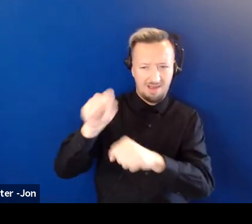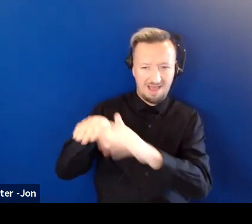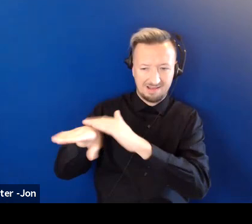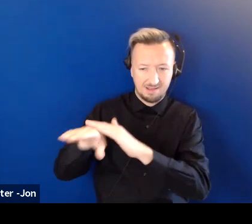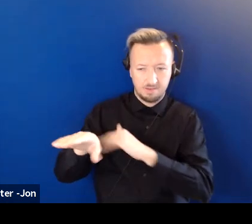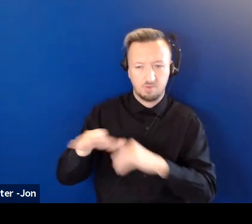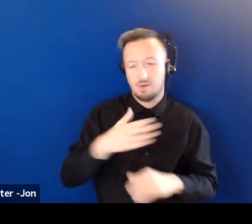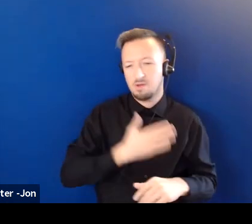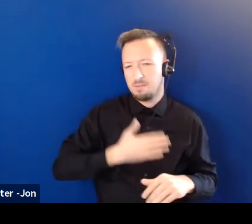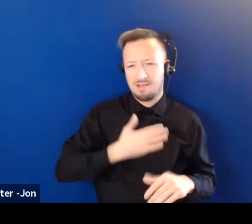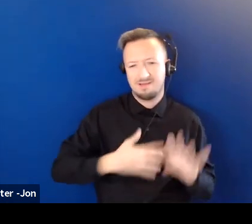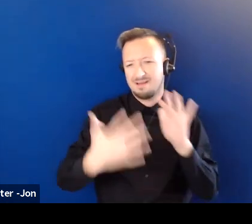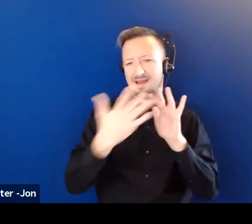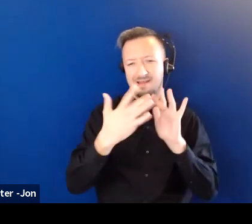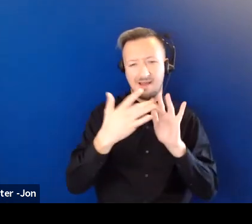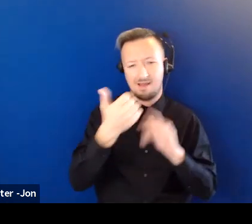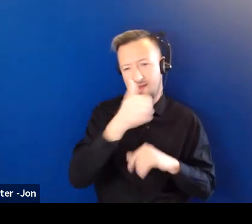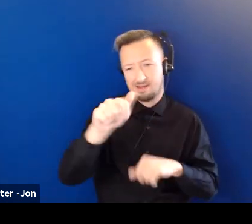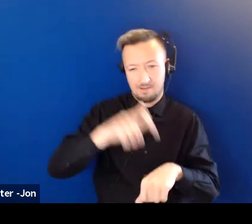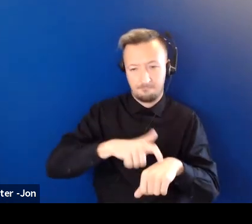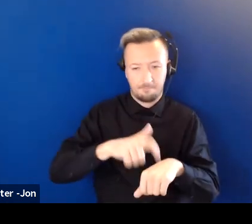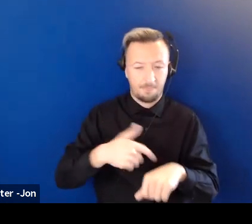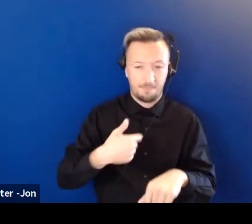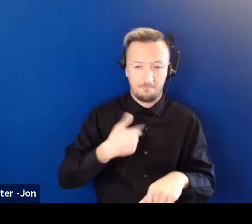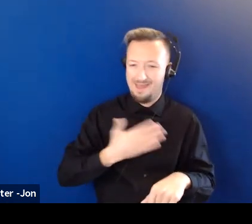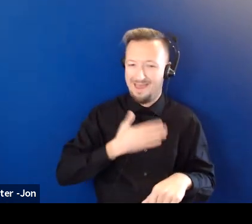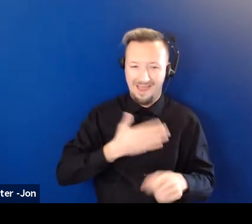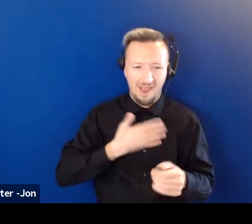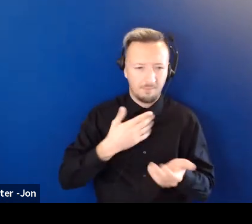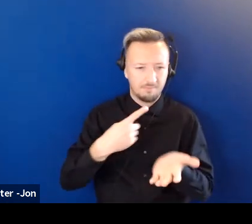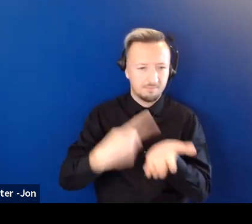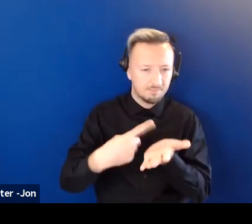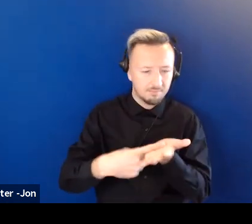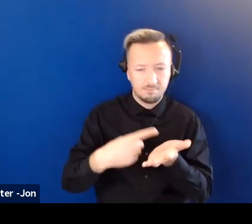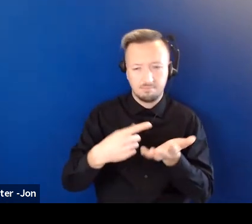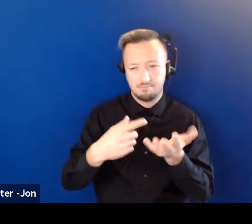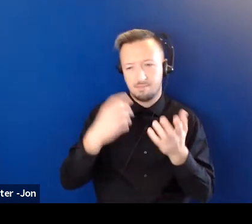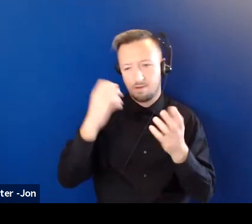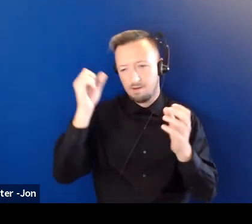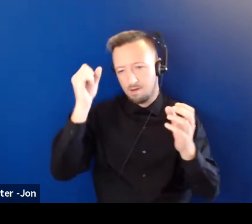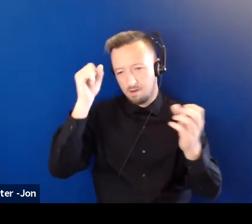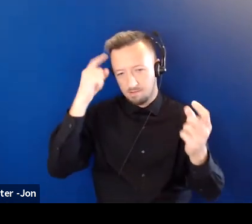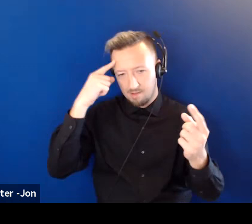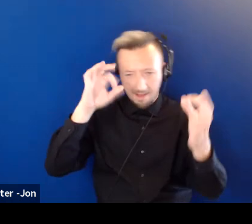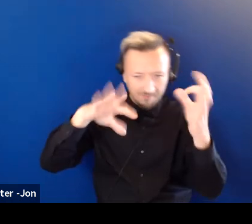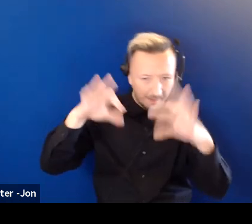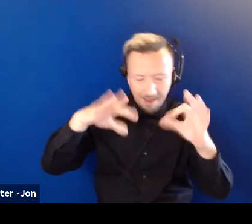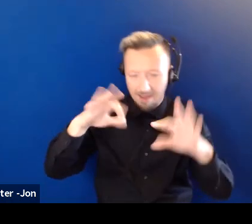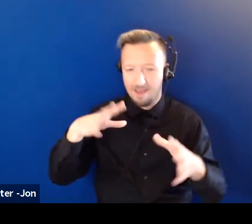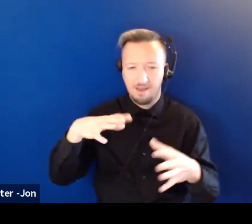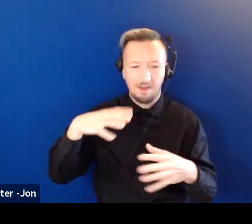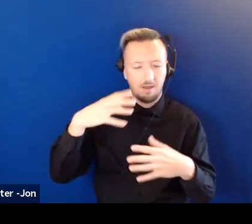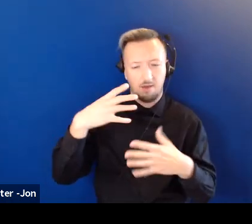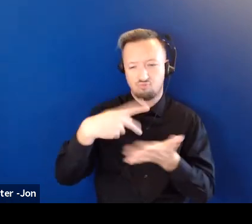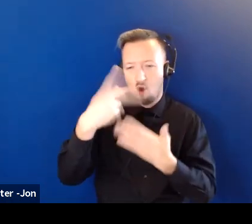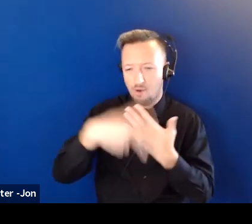to reach out to us. I'm happy to brainstorm through programming and ideas for funding and all of that all day